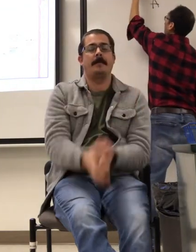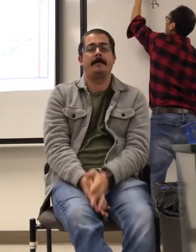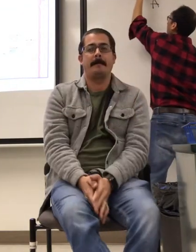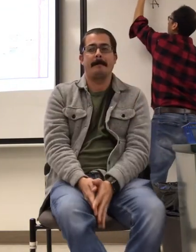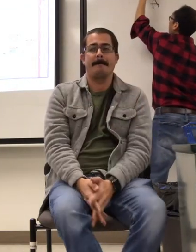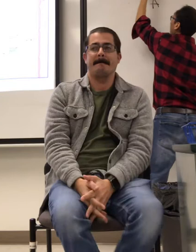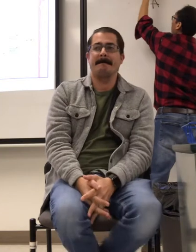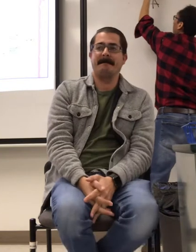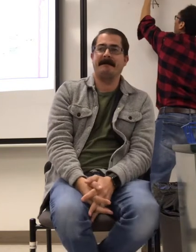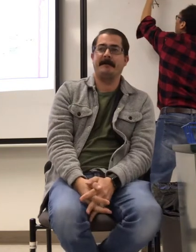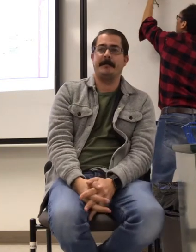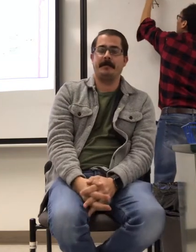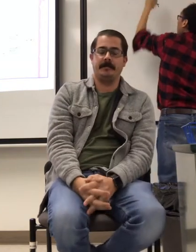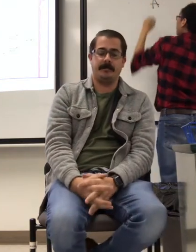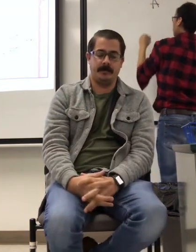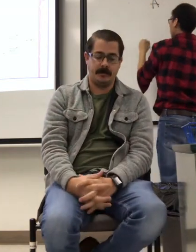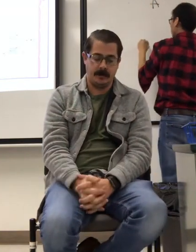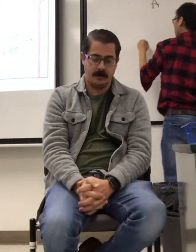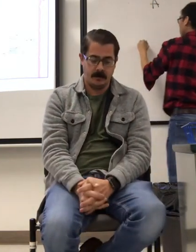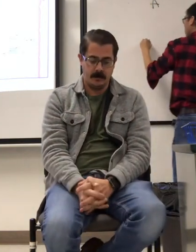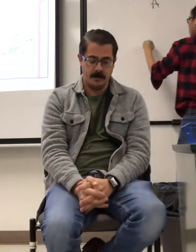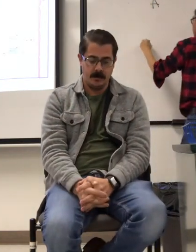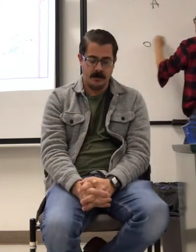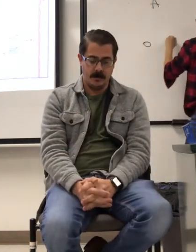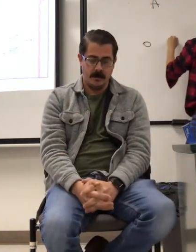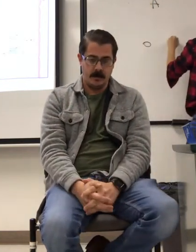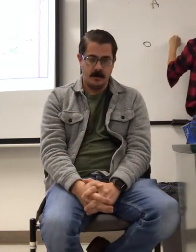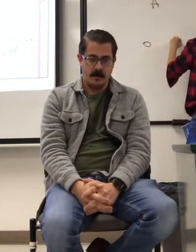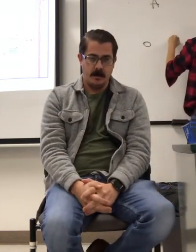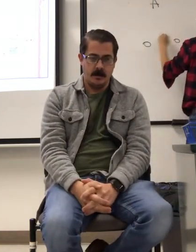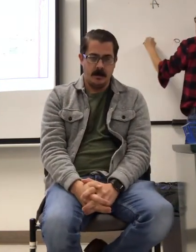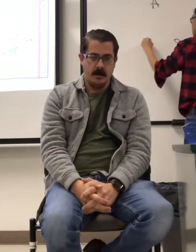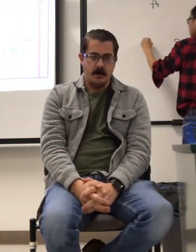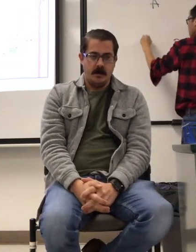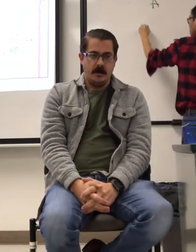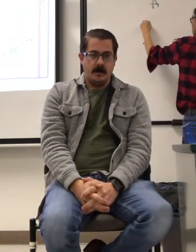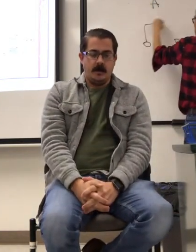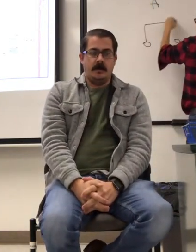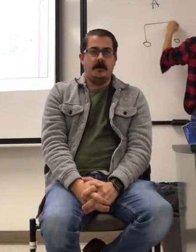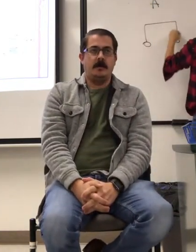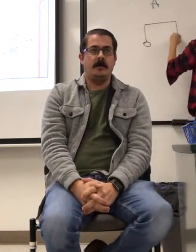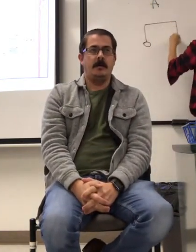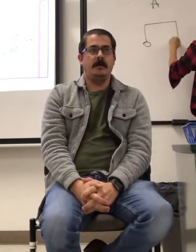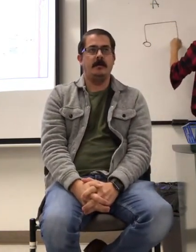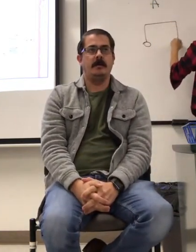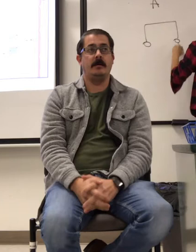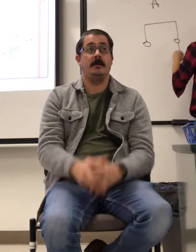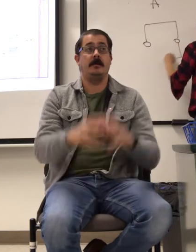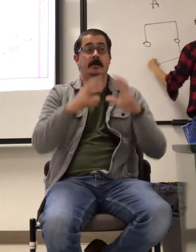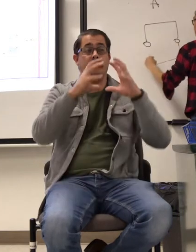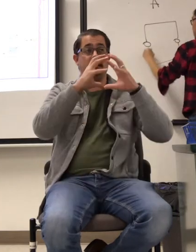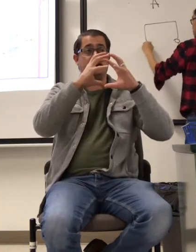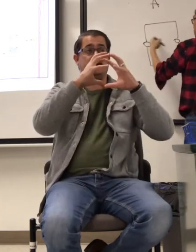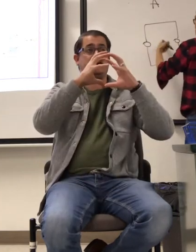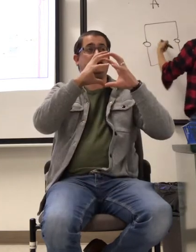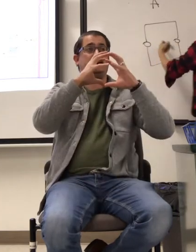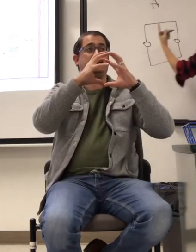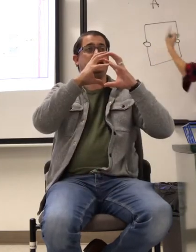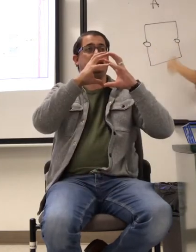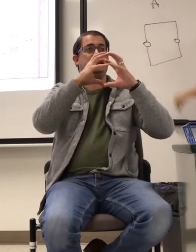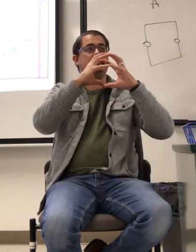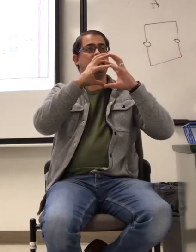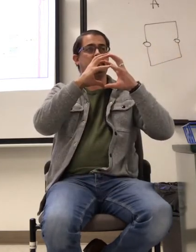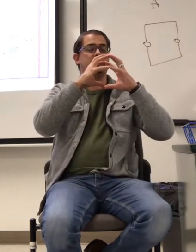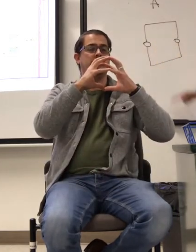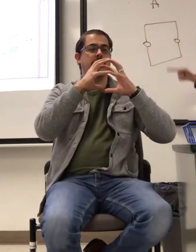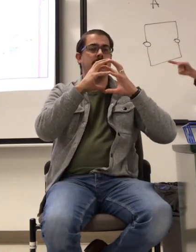These molecules in the cell, if say if it's, this is a type